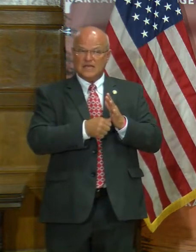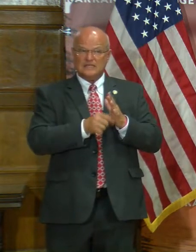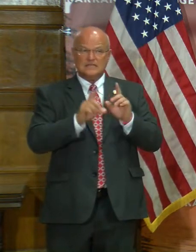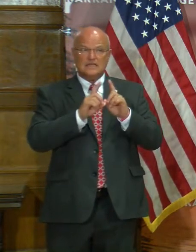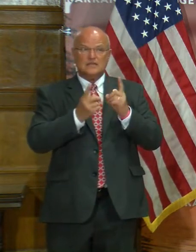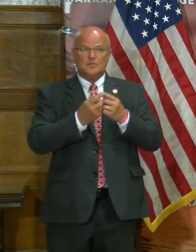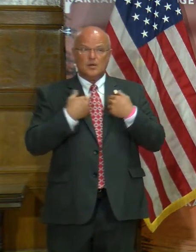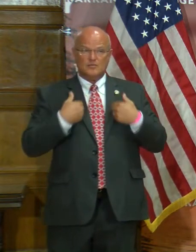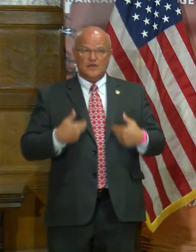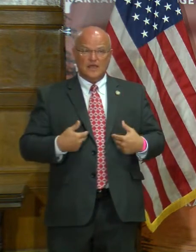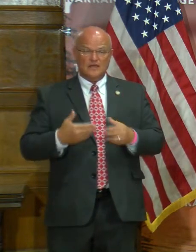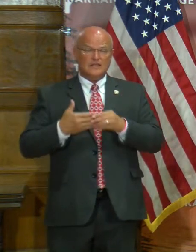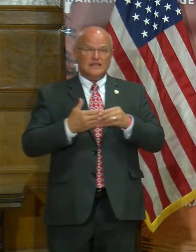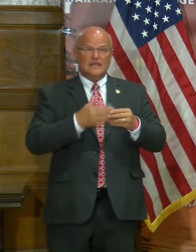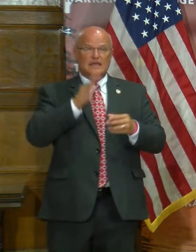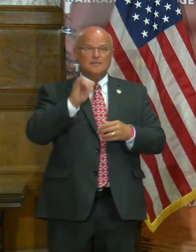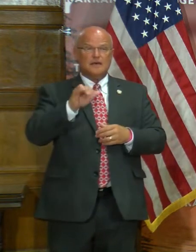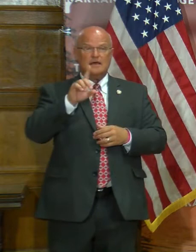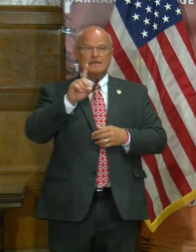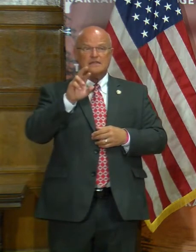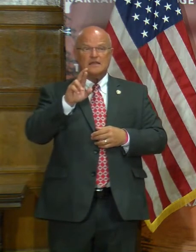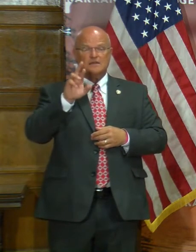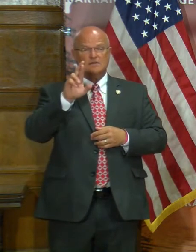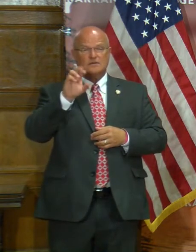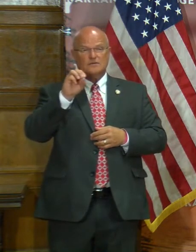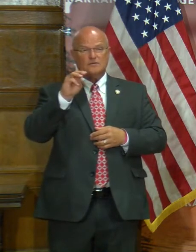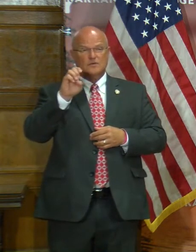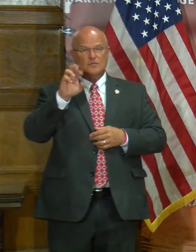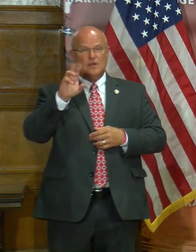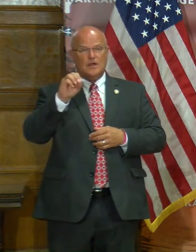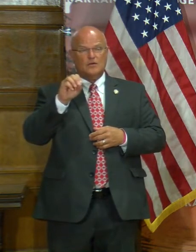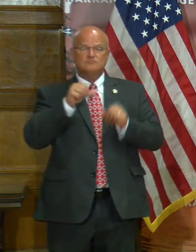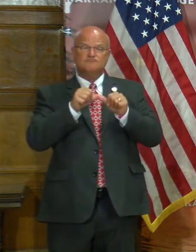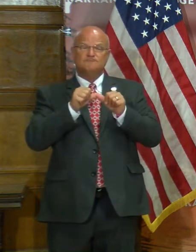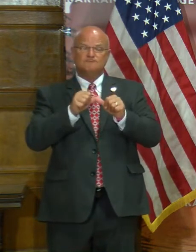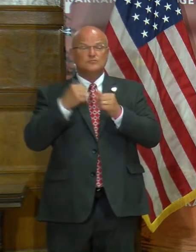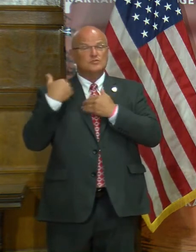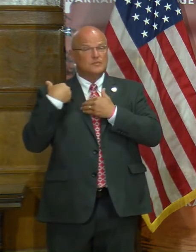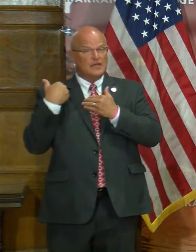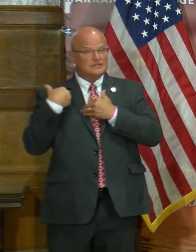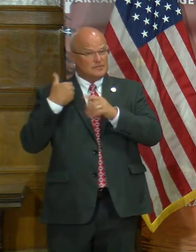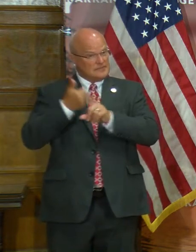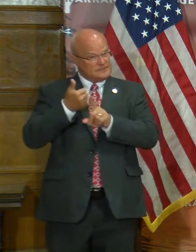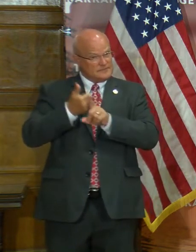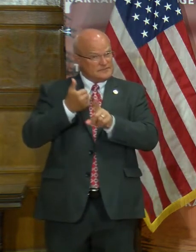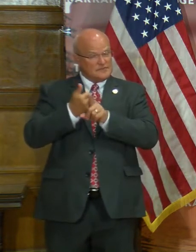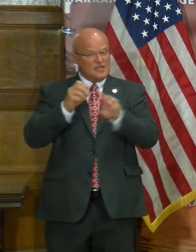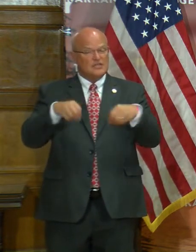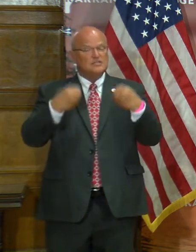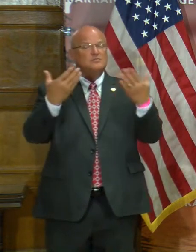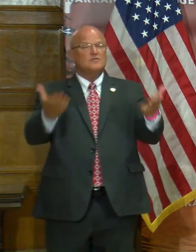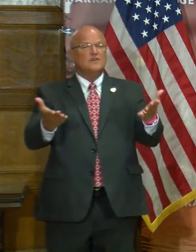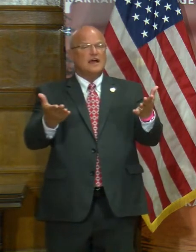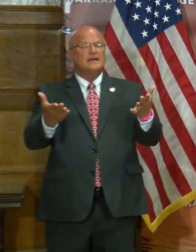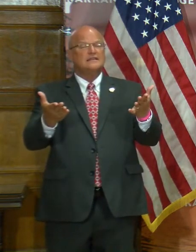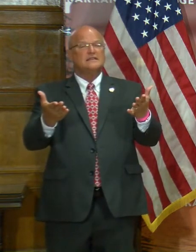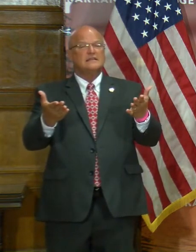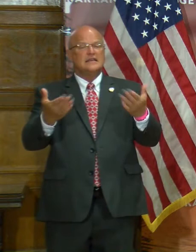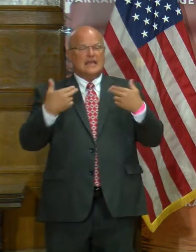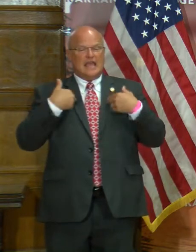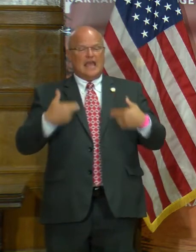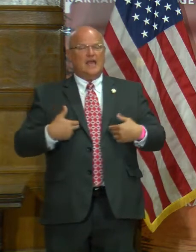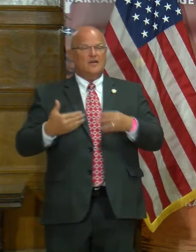Department of Health, led by Dr. Jose Romero, will continue its responsibility to provide and issue